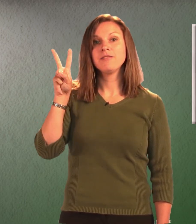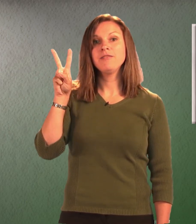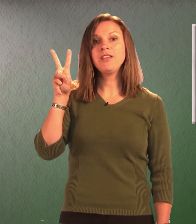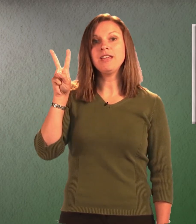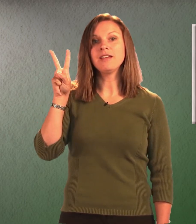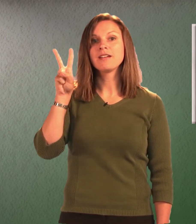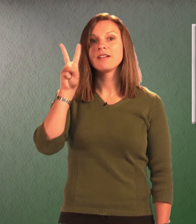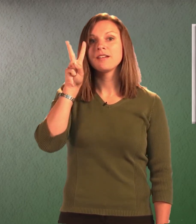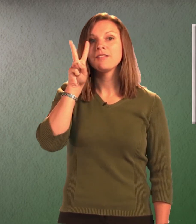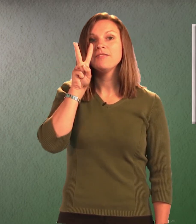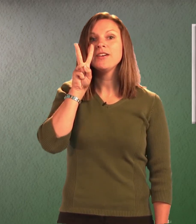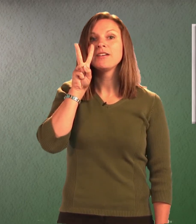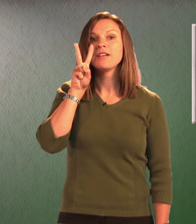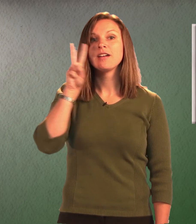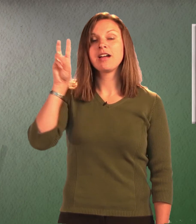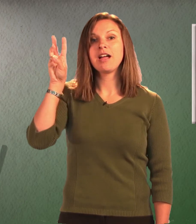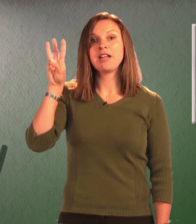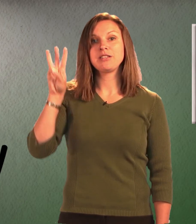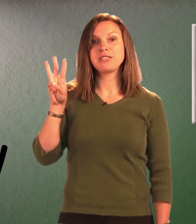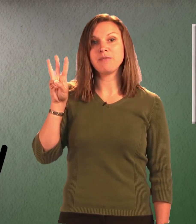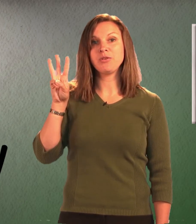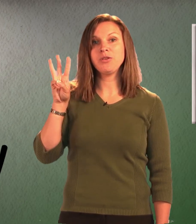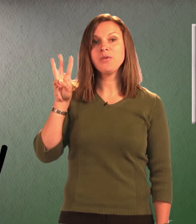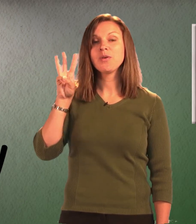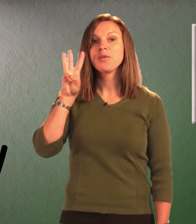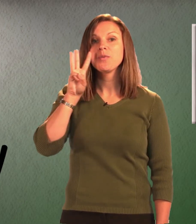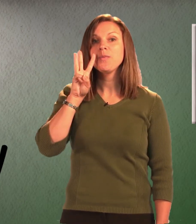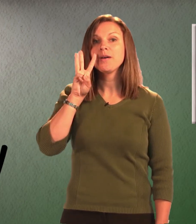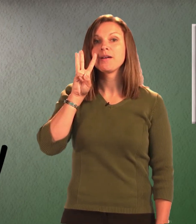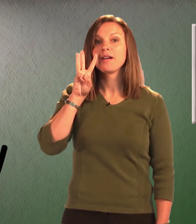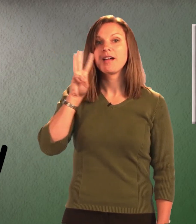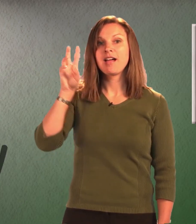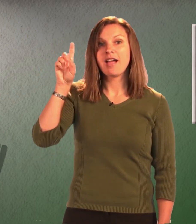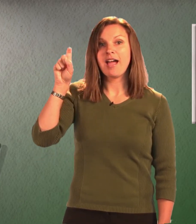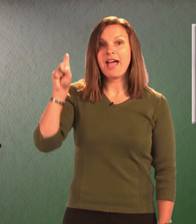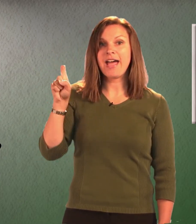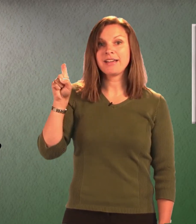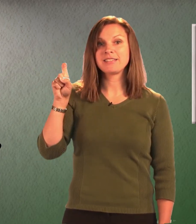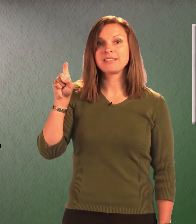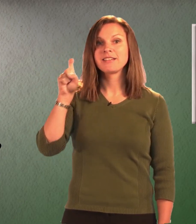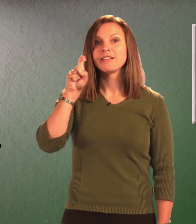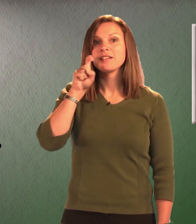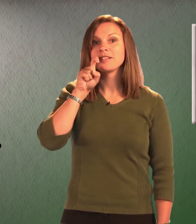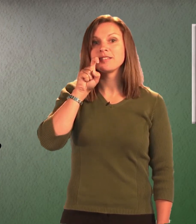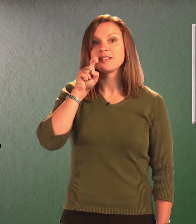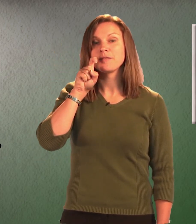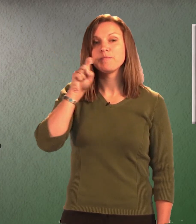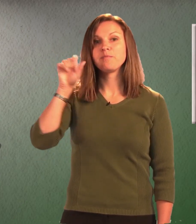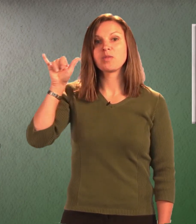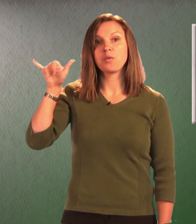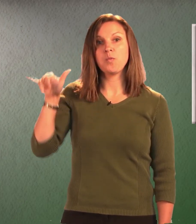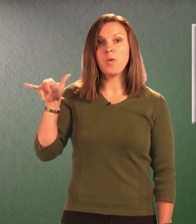V, V, W, W, X, X,